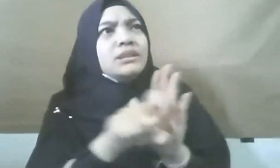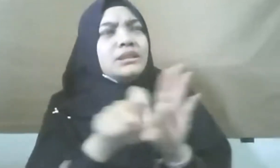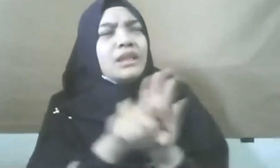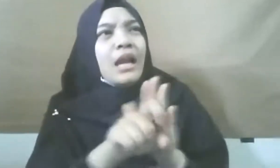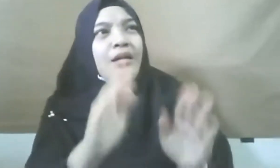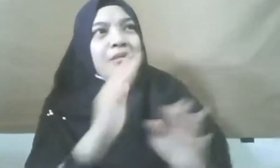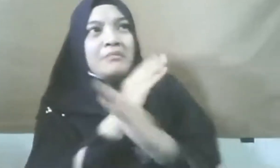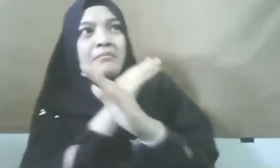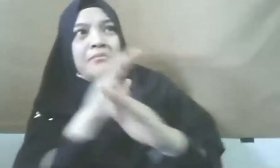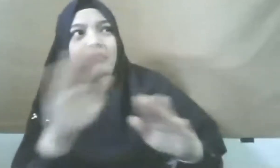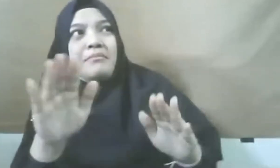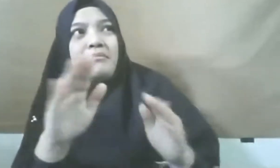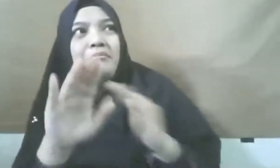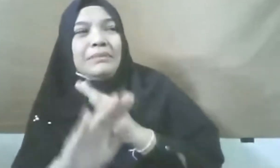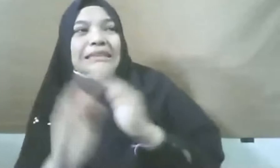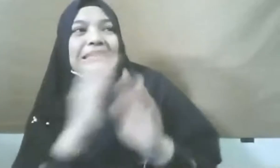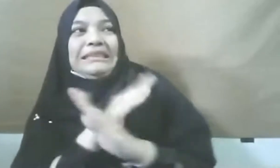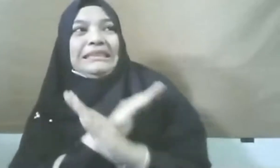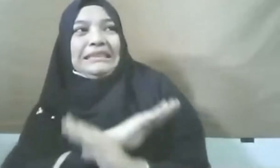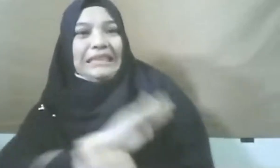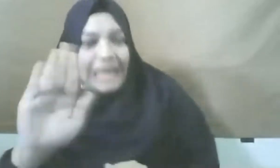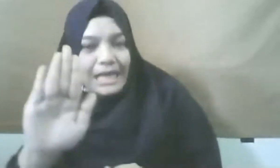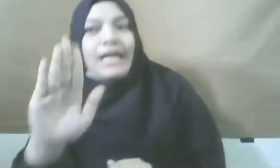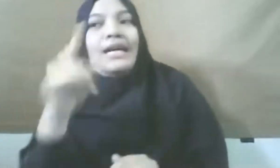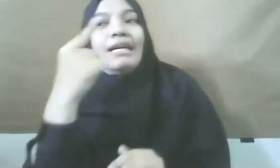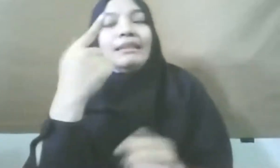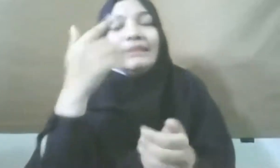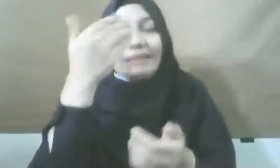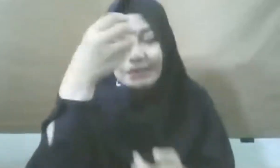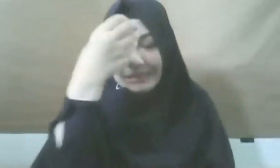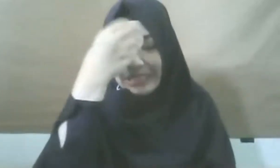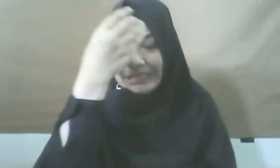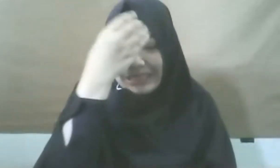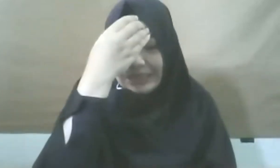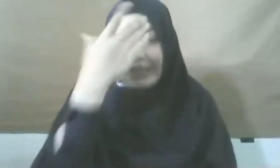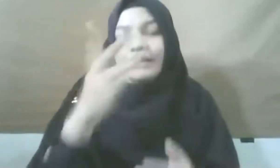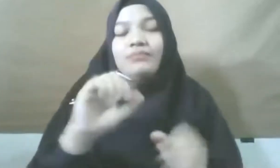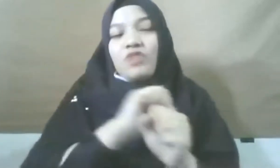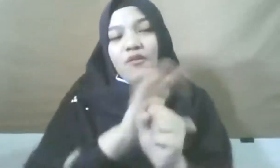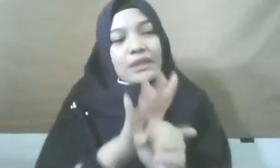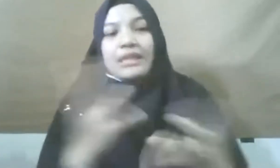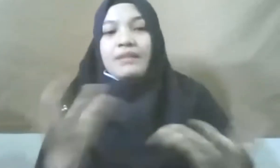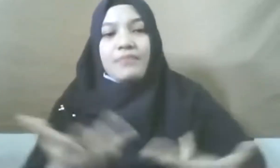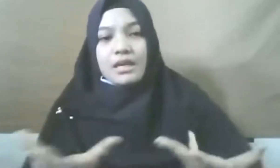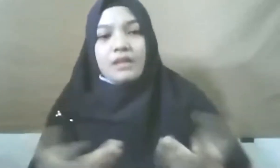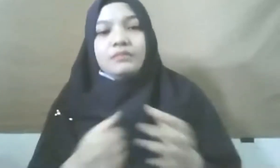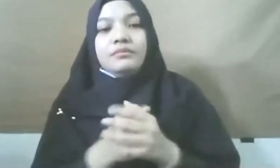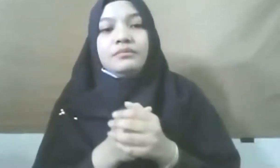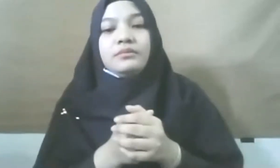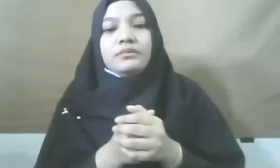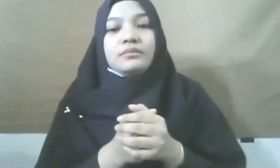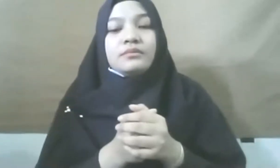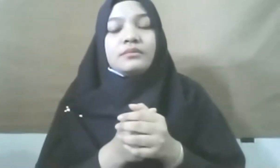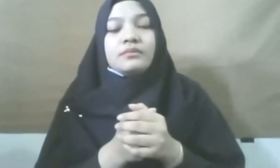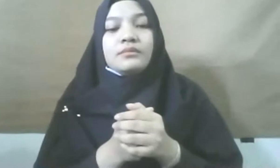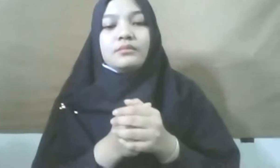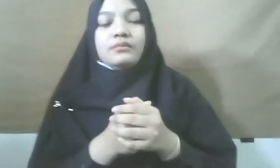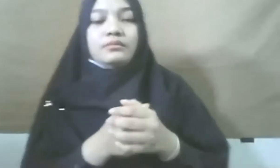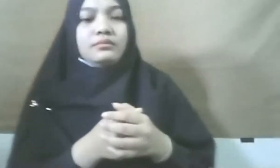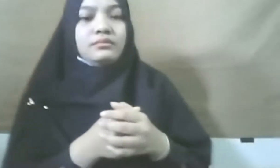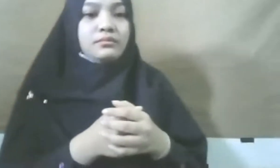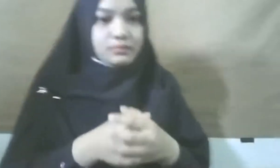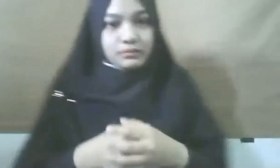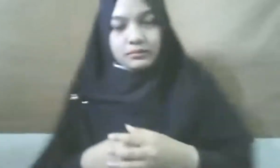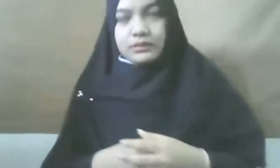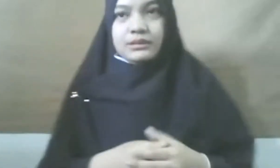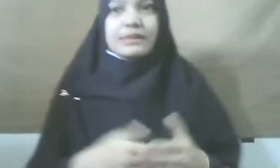contracted by the virus. I was just trying to mention also here, probably again, on our